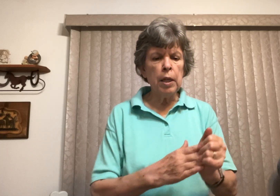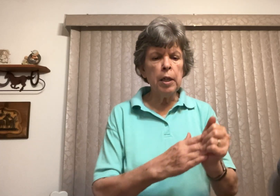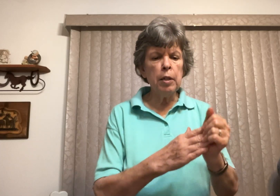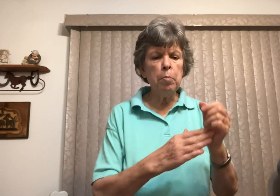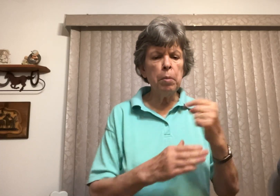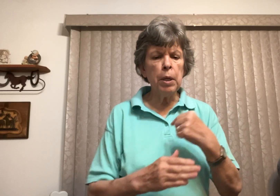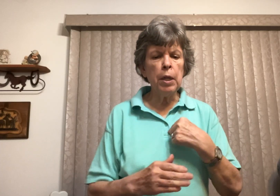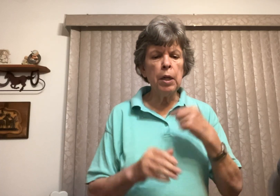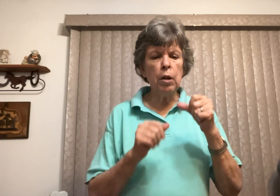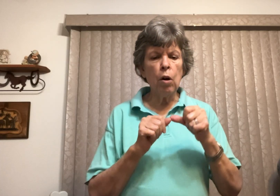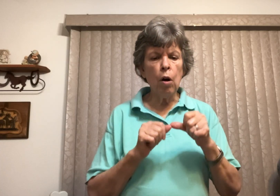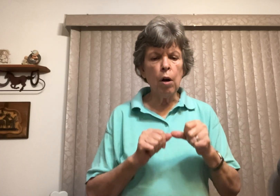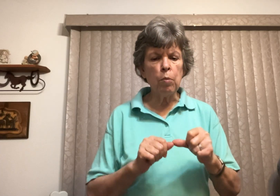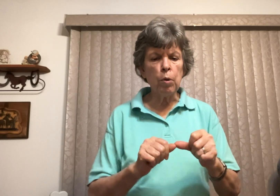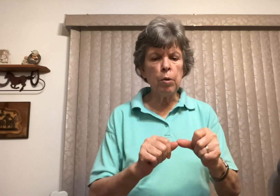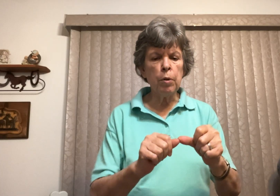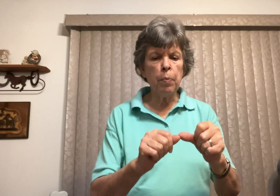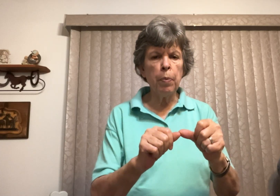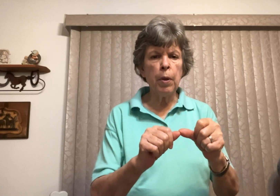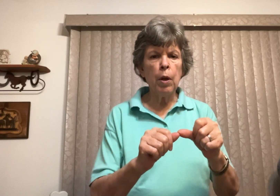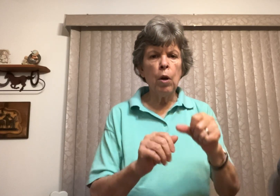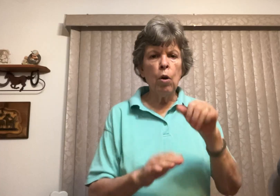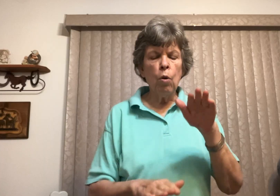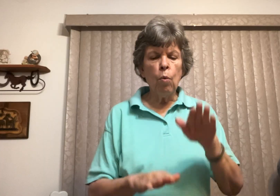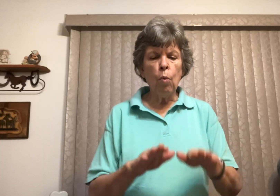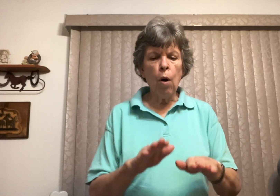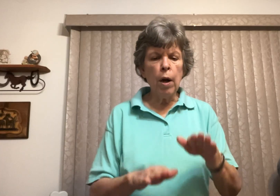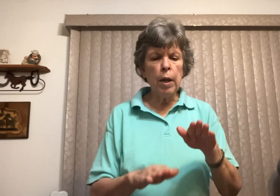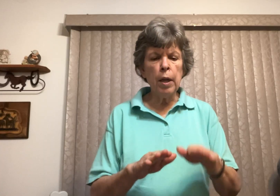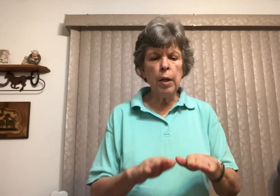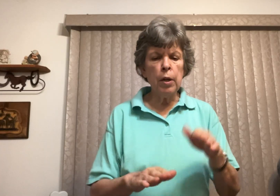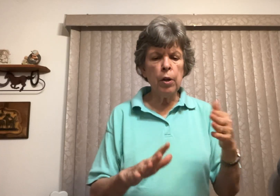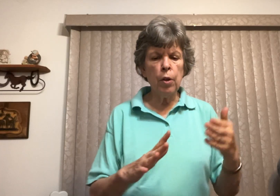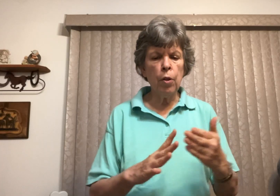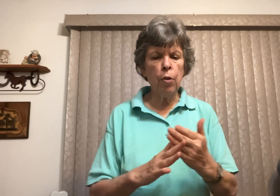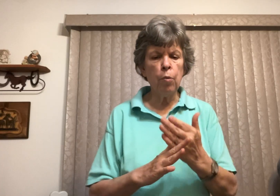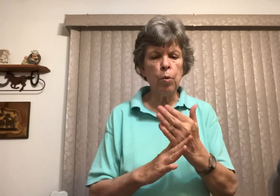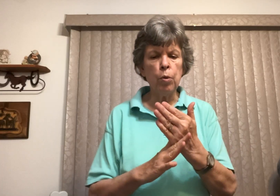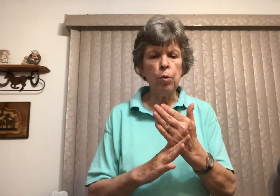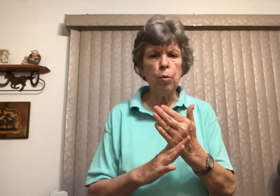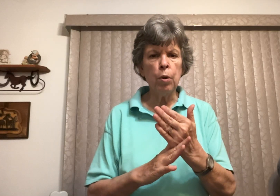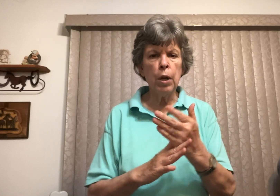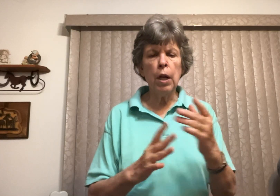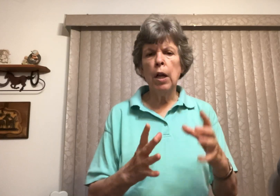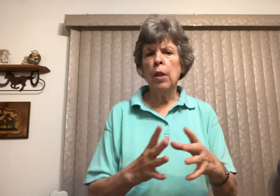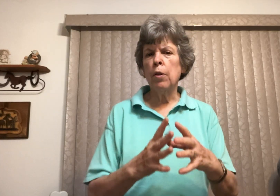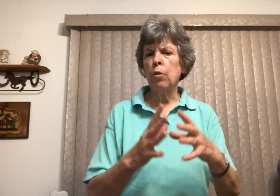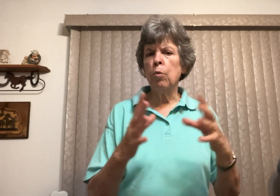lead me onward, walking through the